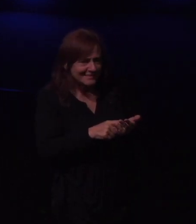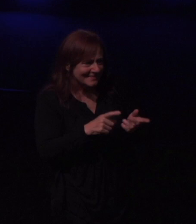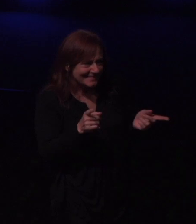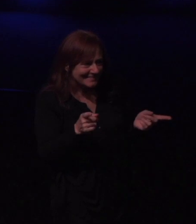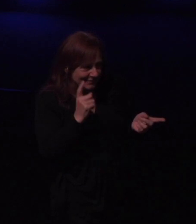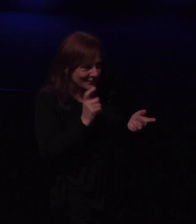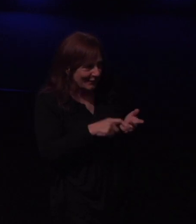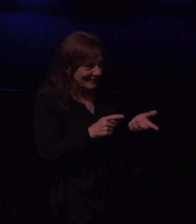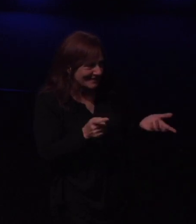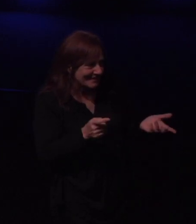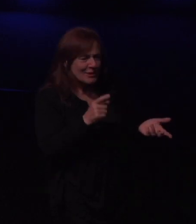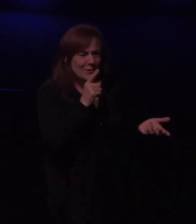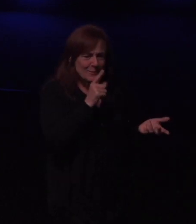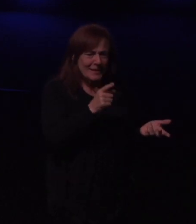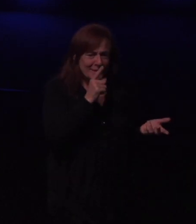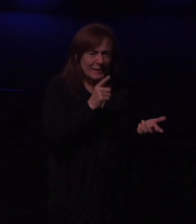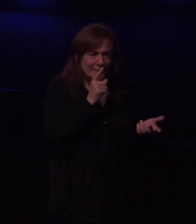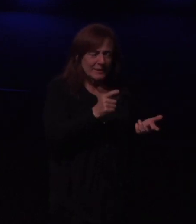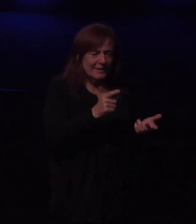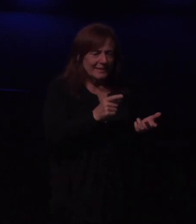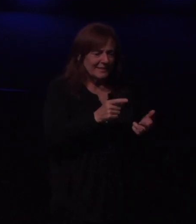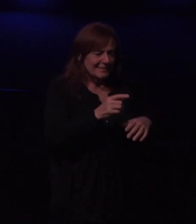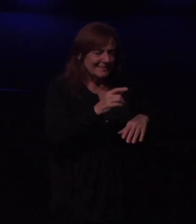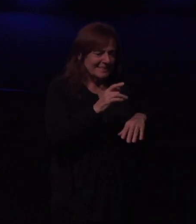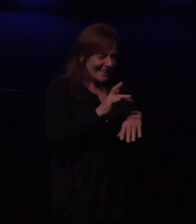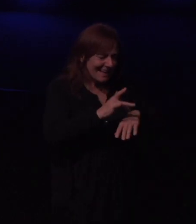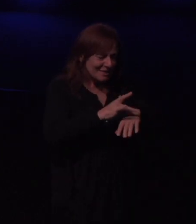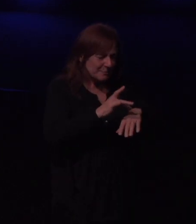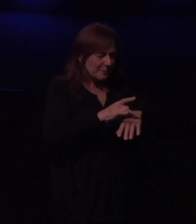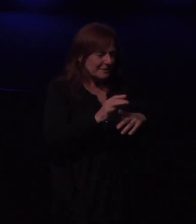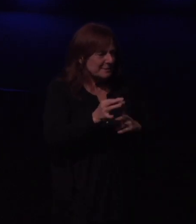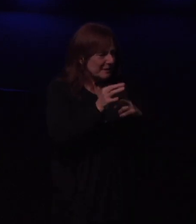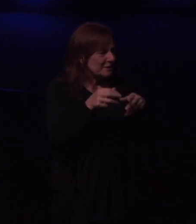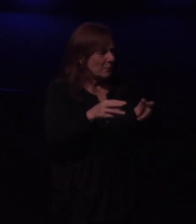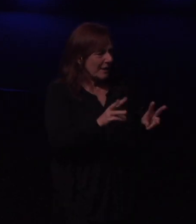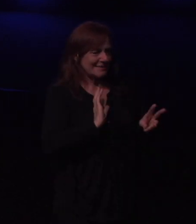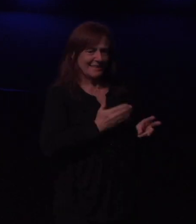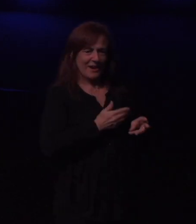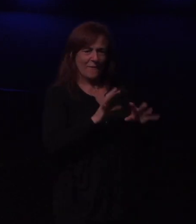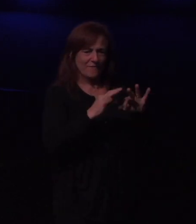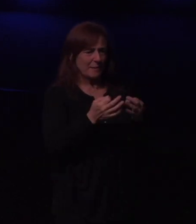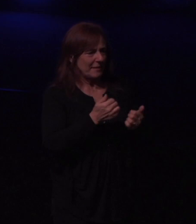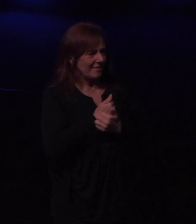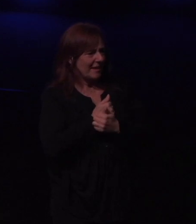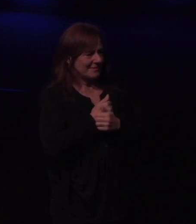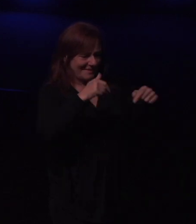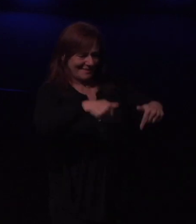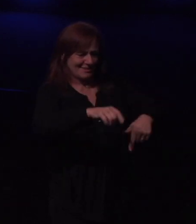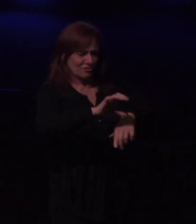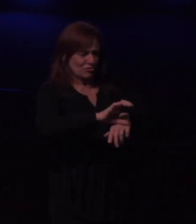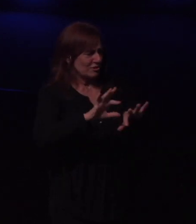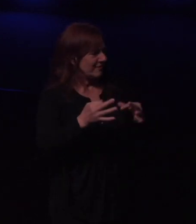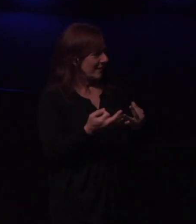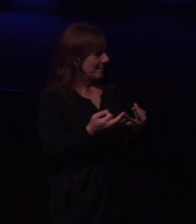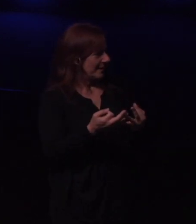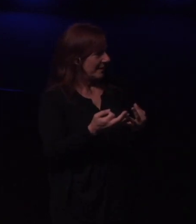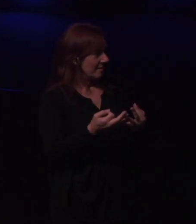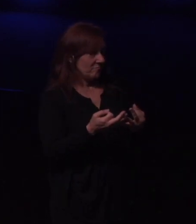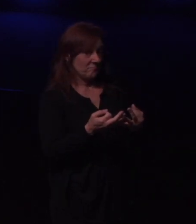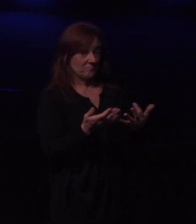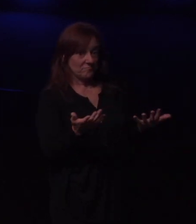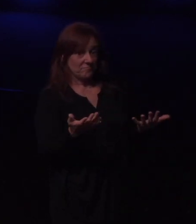but there's some really tangible, special ways that our family loves this church family. And if I can